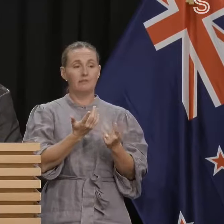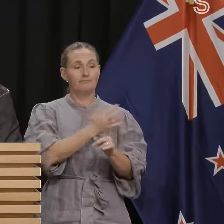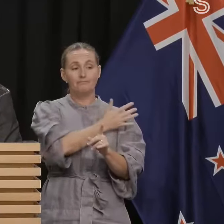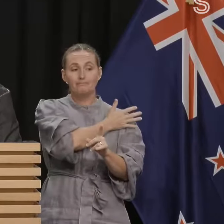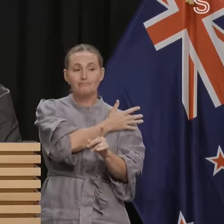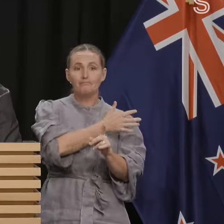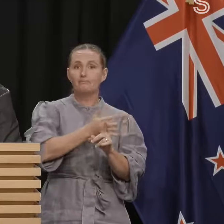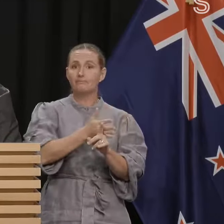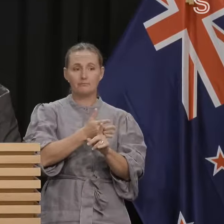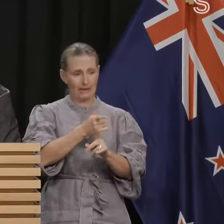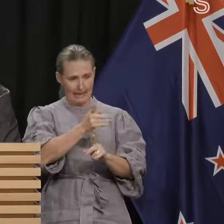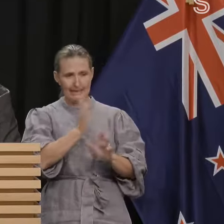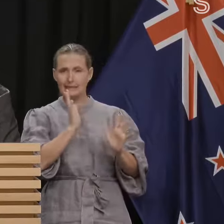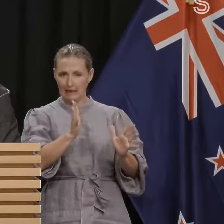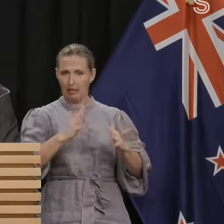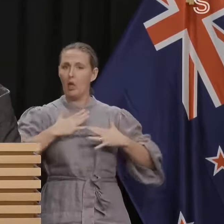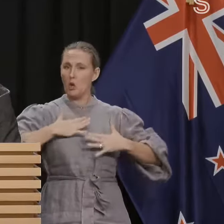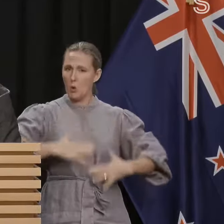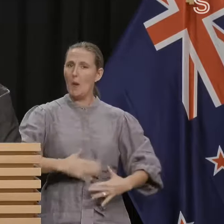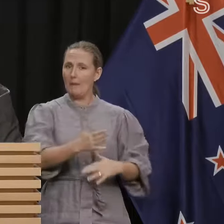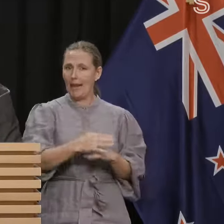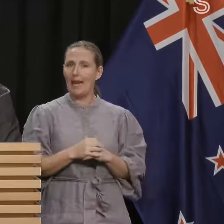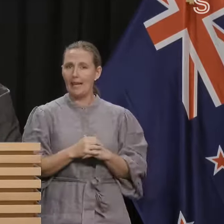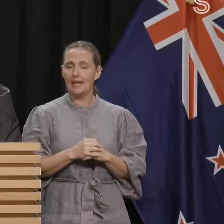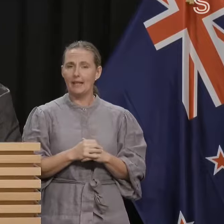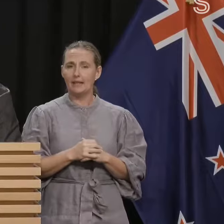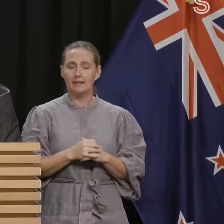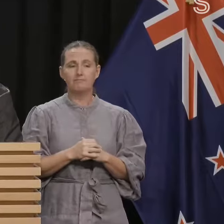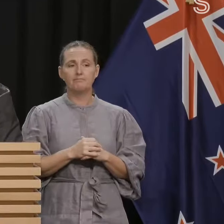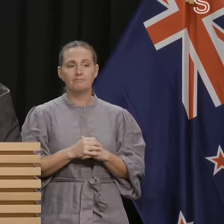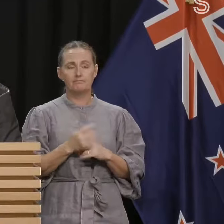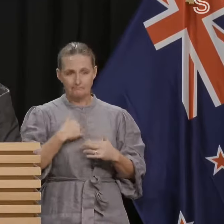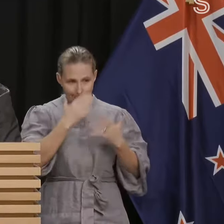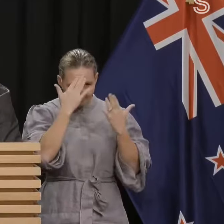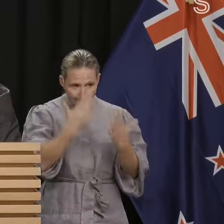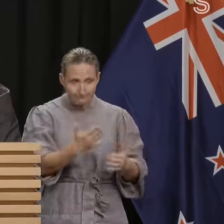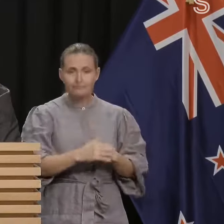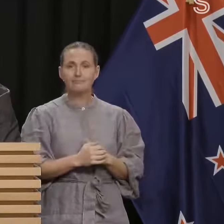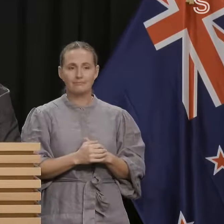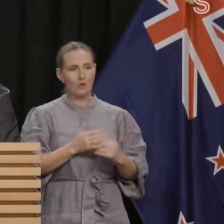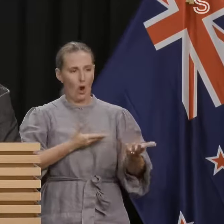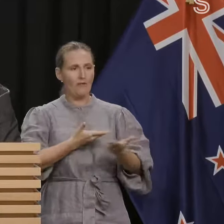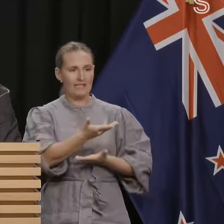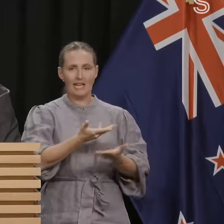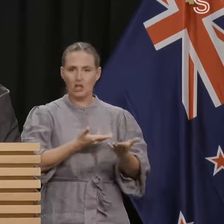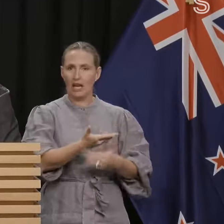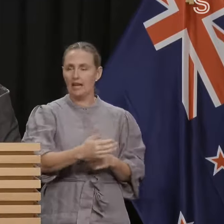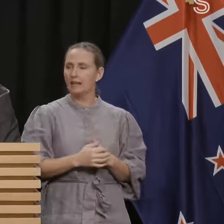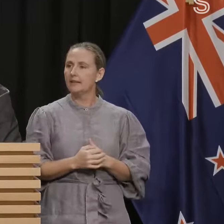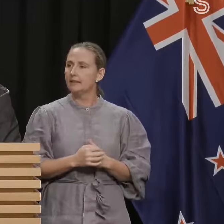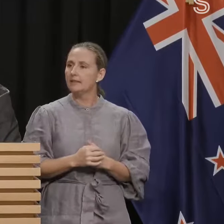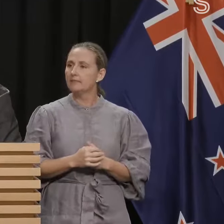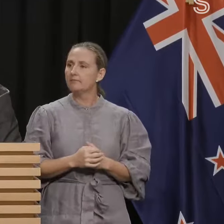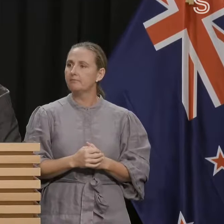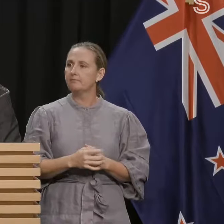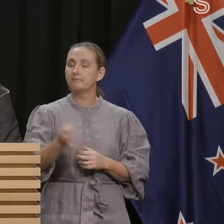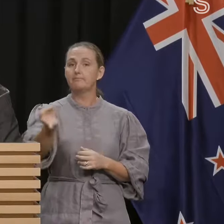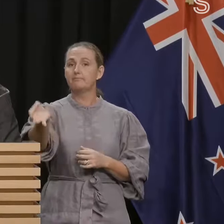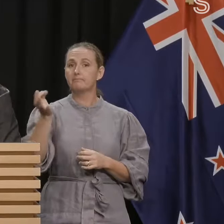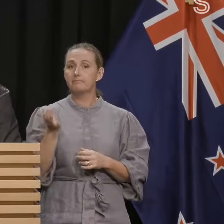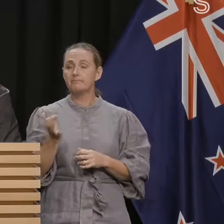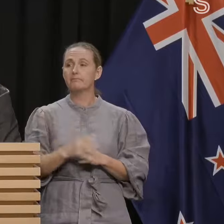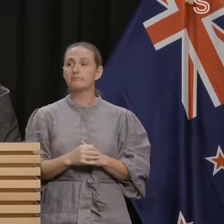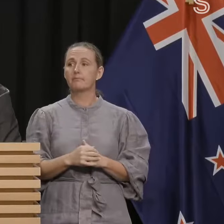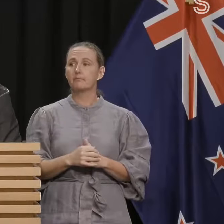Friday, Stuart's a human being as well. And so, I had a conversation with him. Asked him whether he was aware